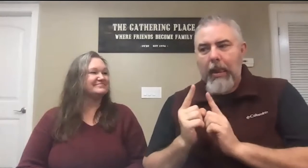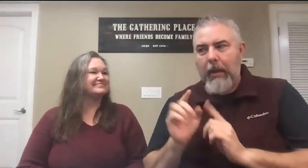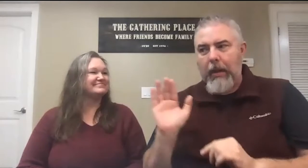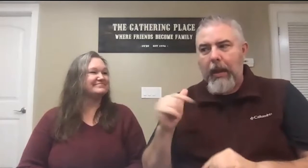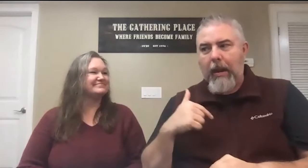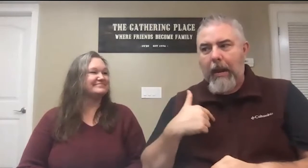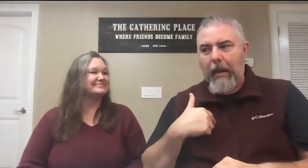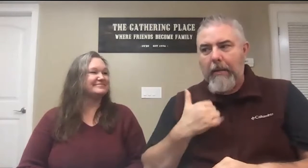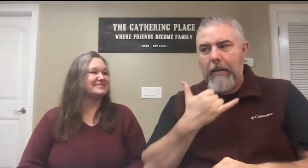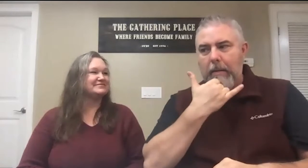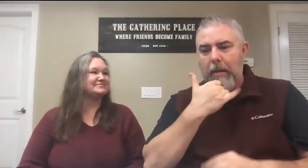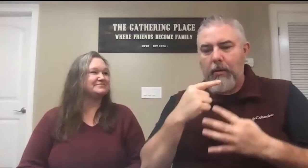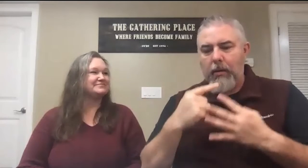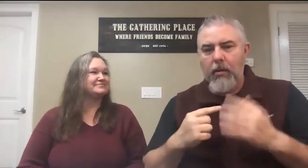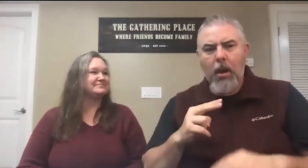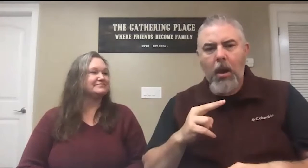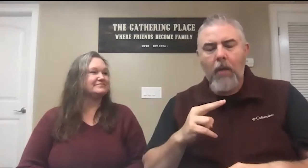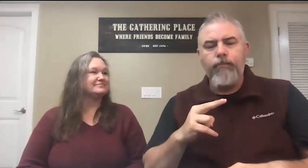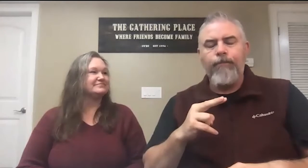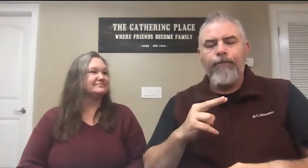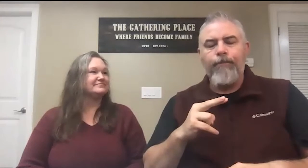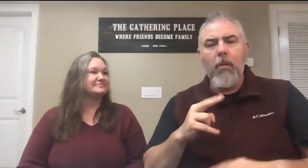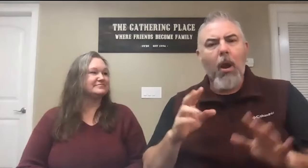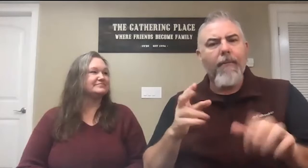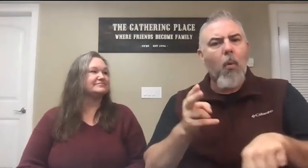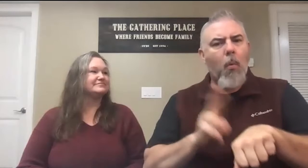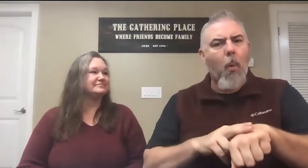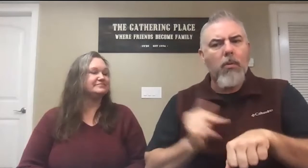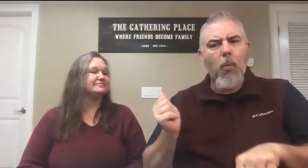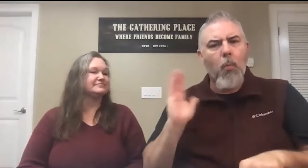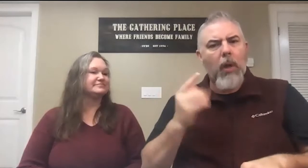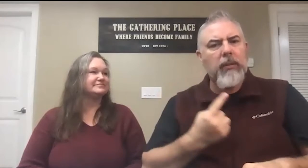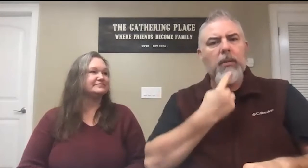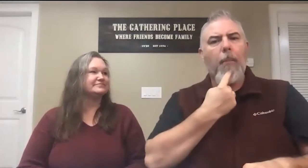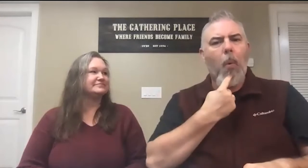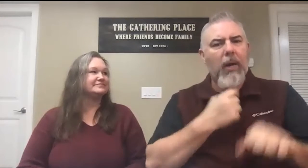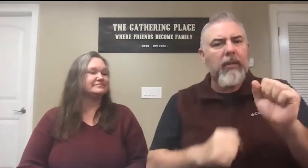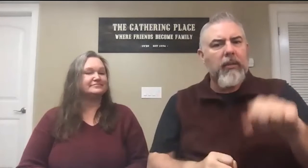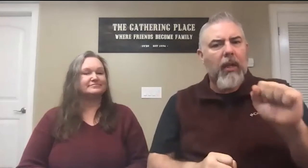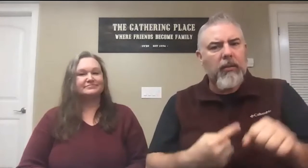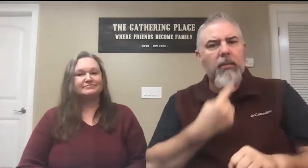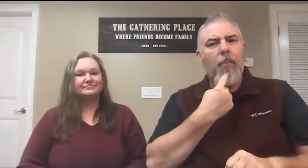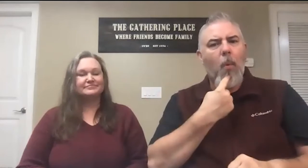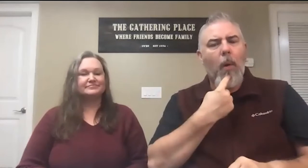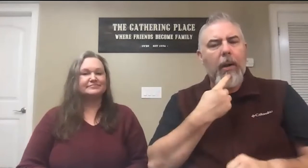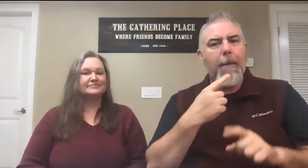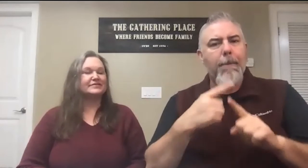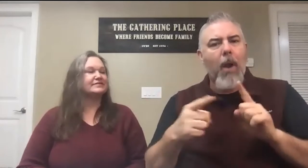And I have to go to her often, and I have to confess to her these mistakes that I've made. Of course, she'll be